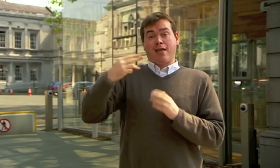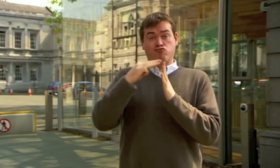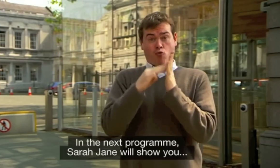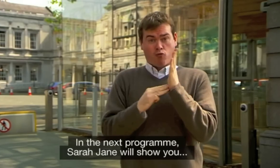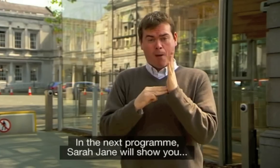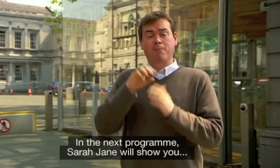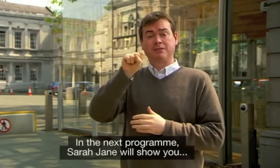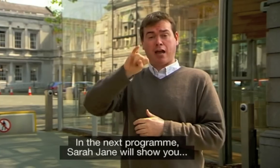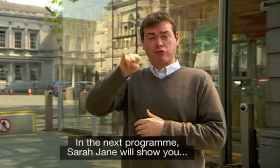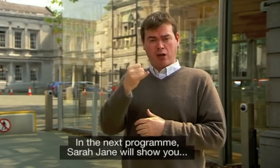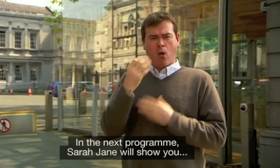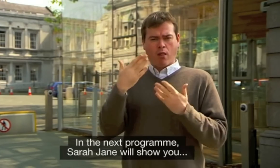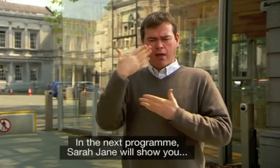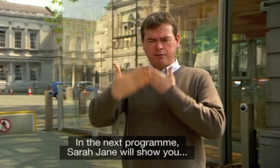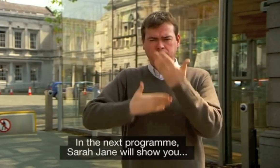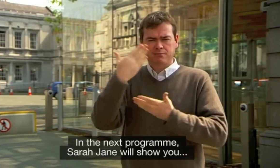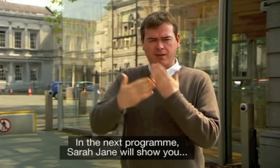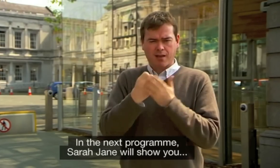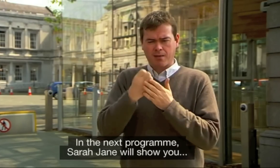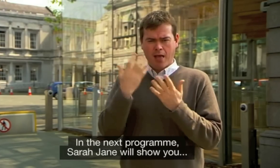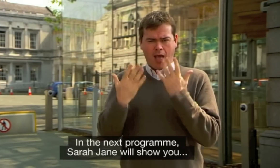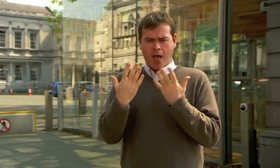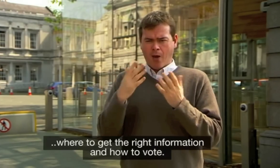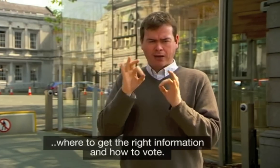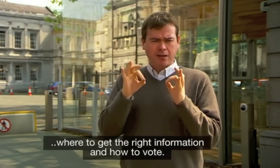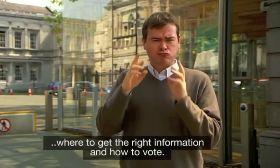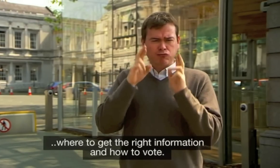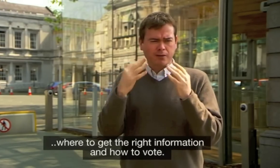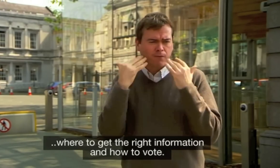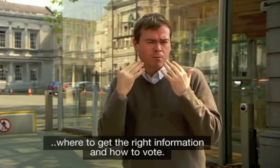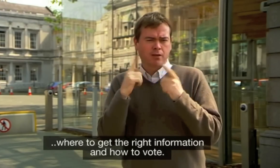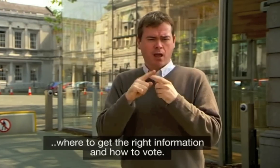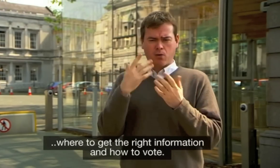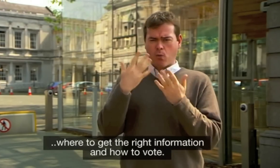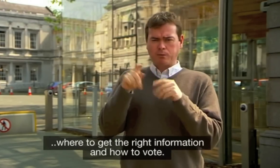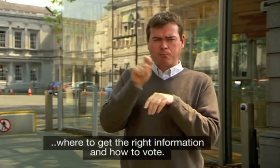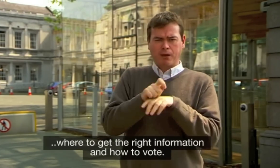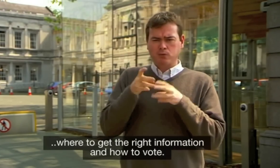In the next programme, Sarah Jane will show you where to get the right information and how to vote.